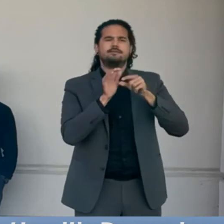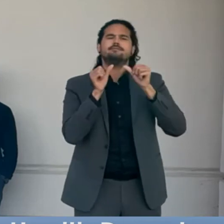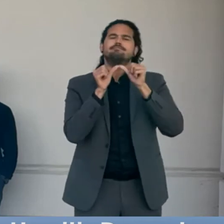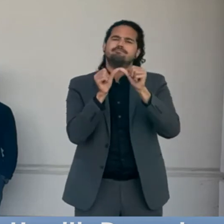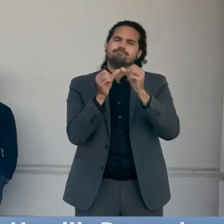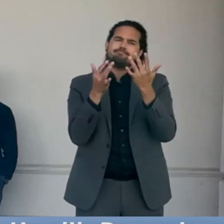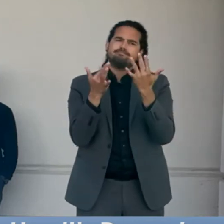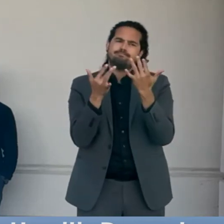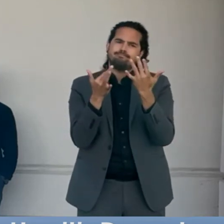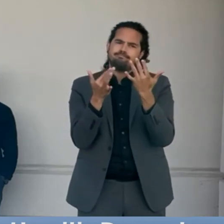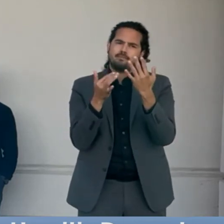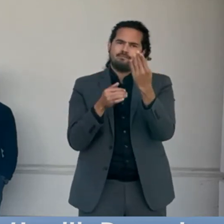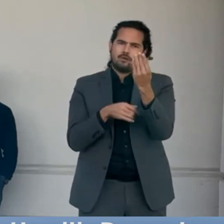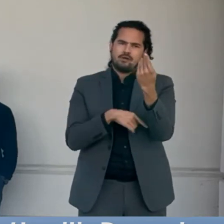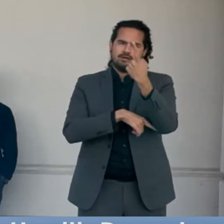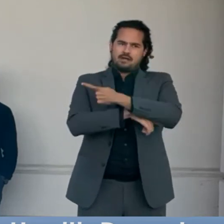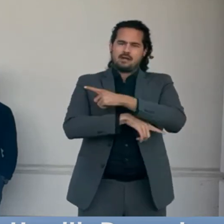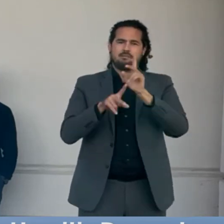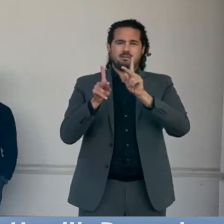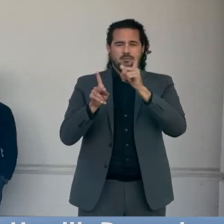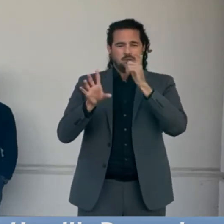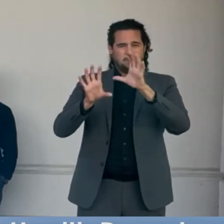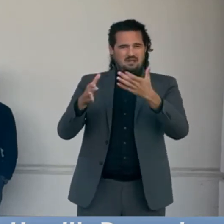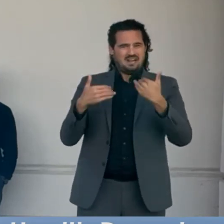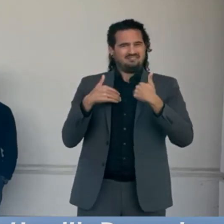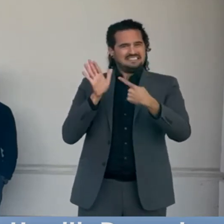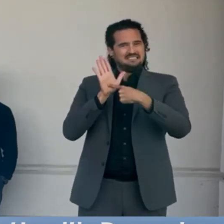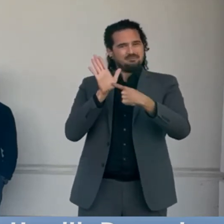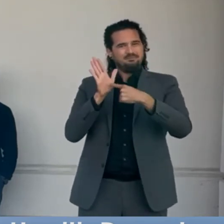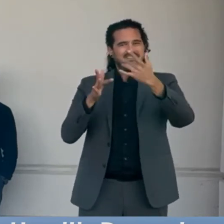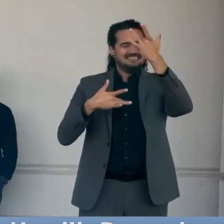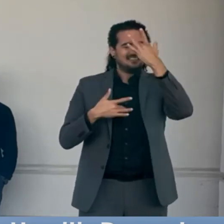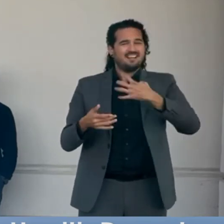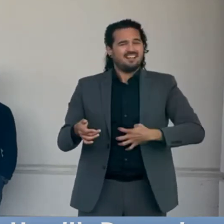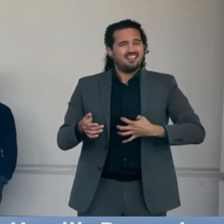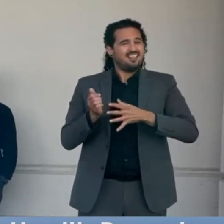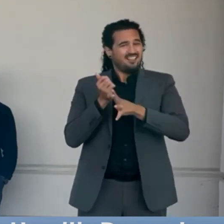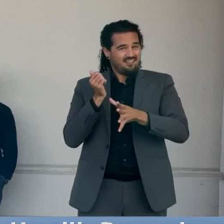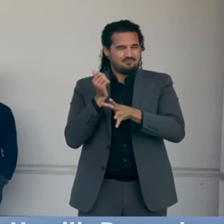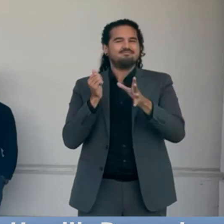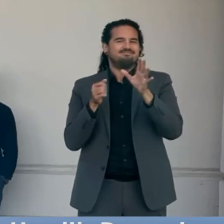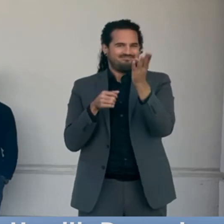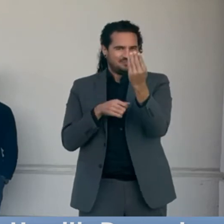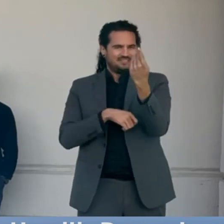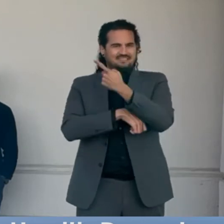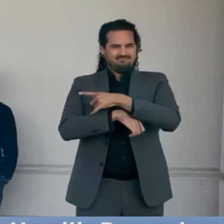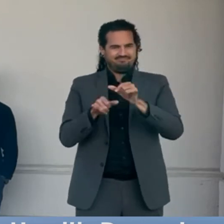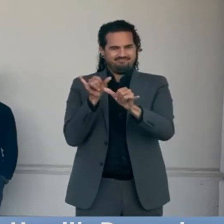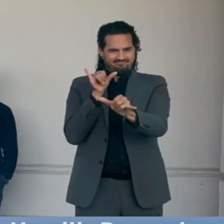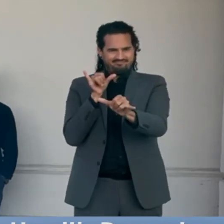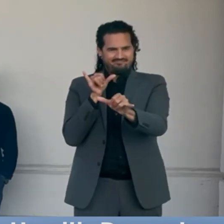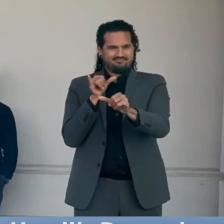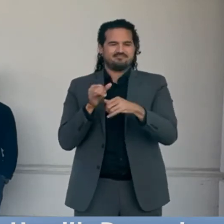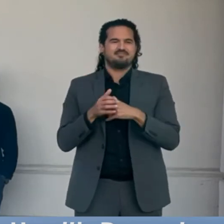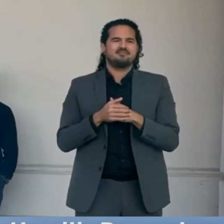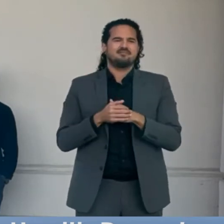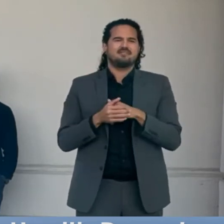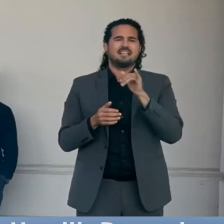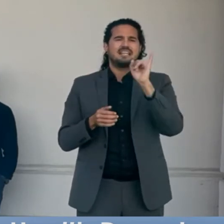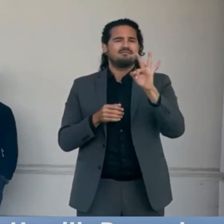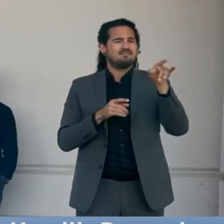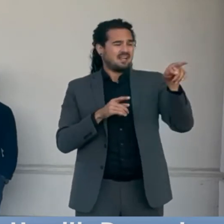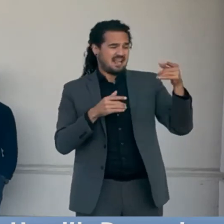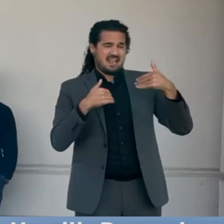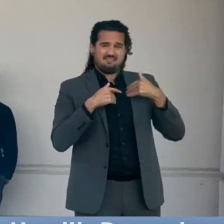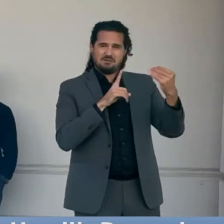test ideally should fall during the last 4 days of quarantine, day 6 or later. To your second question, you make a really good point